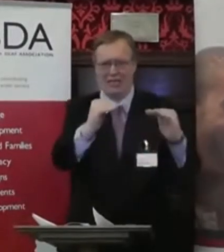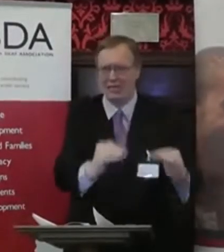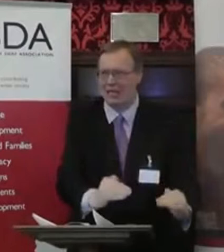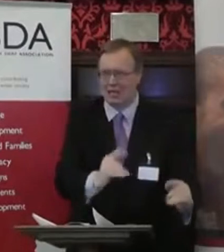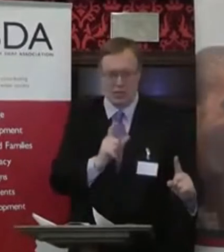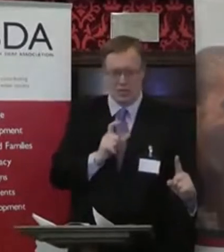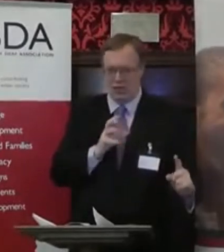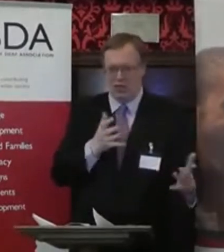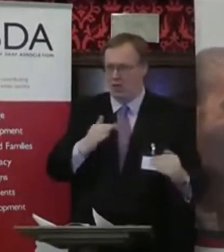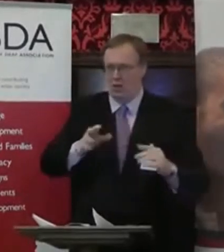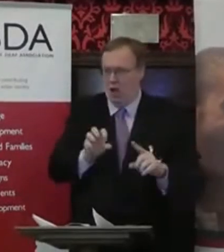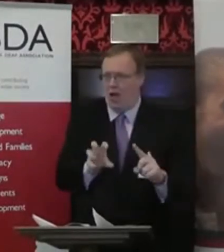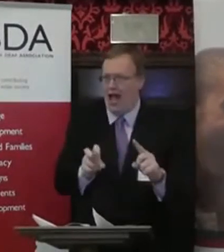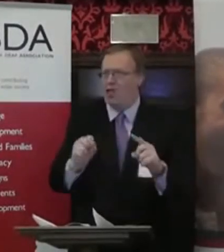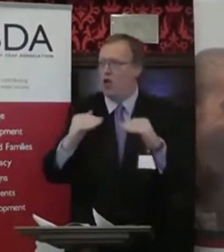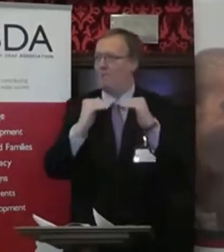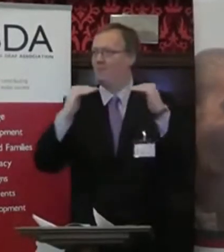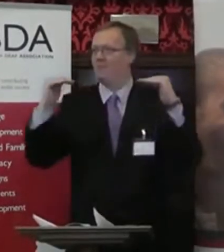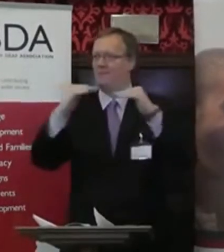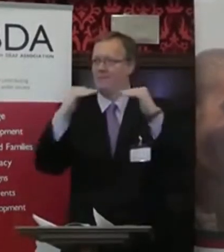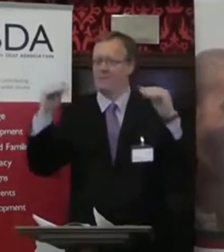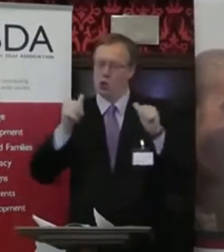whose BSL skills are not as good as the deaf students.